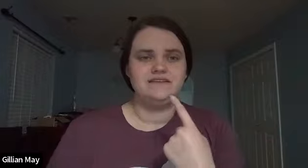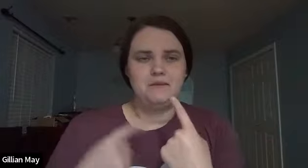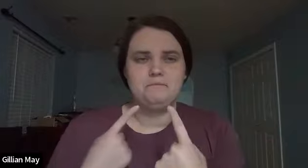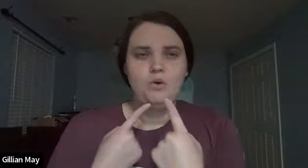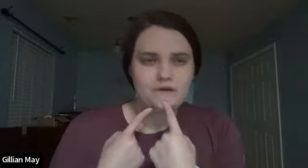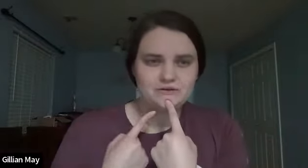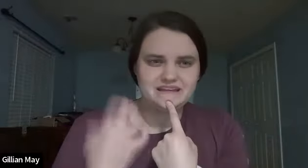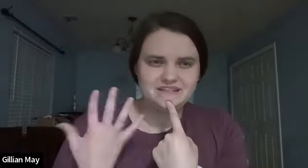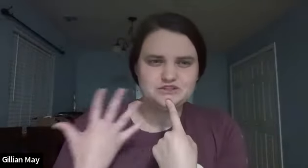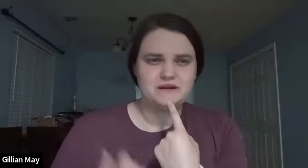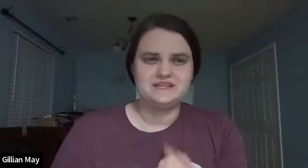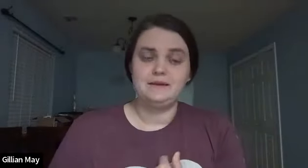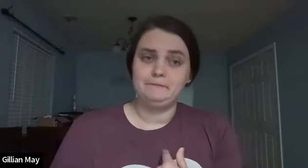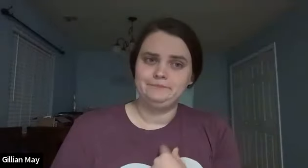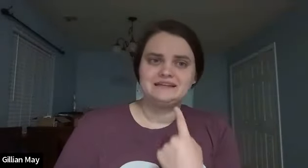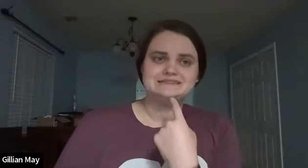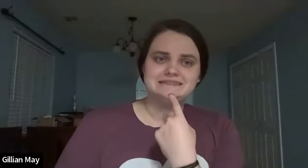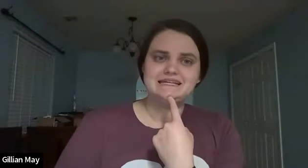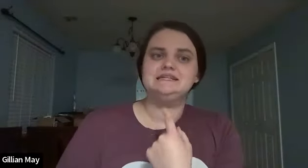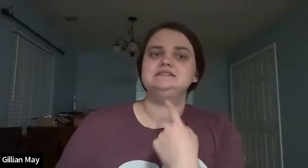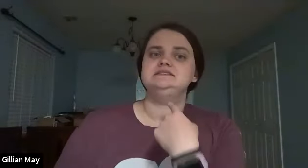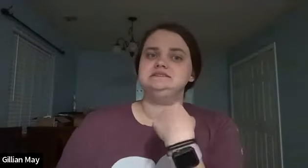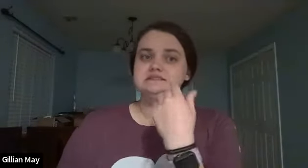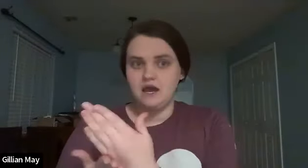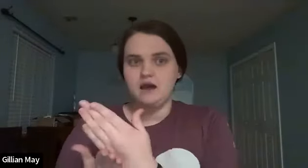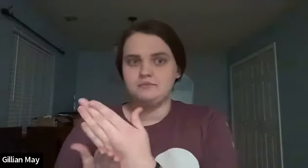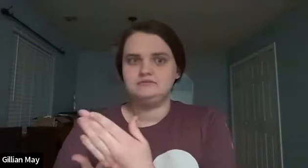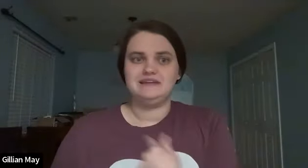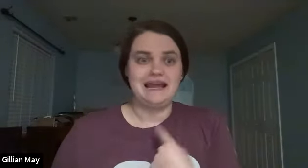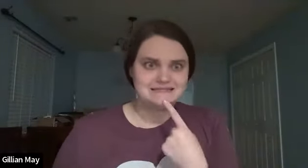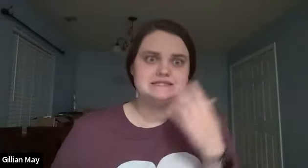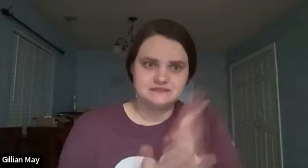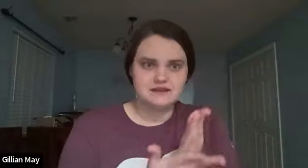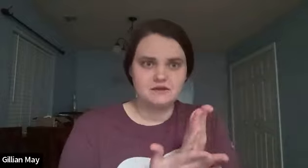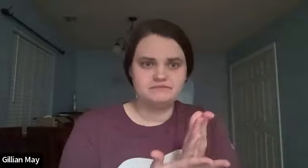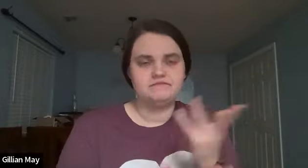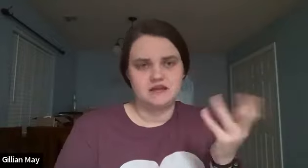that pointer, like it's usually when I'm saying like said, stop. Like I said, stop. That kind